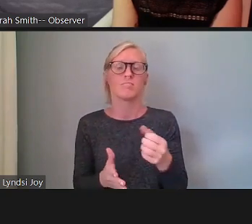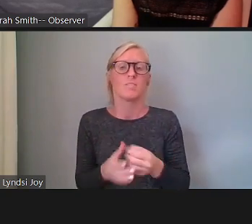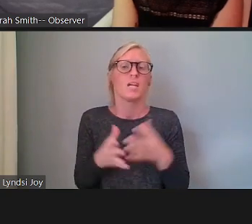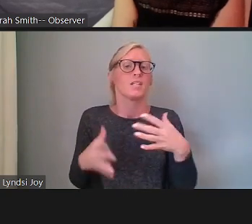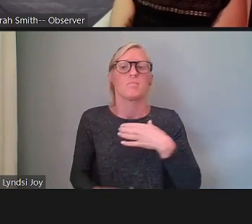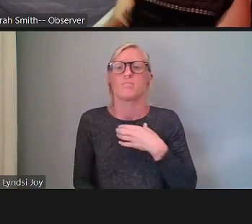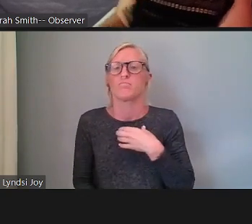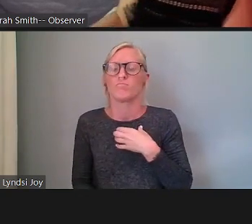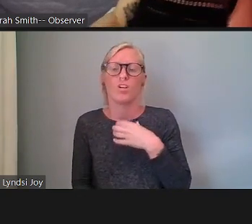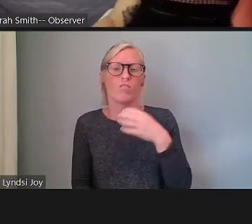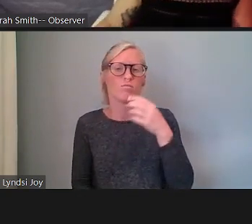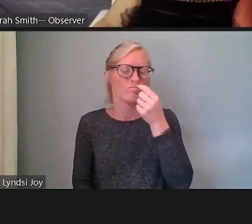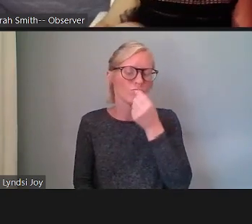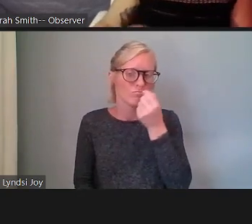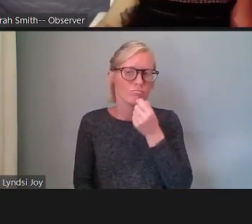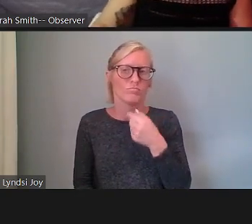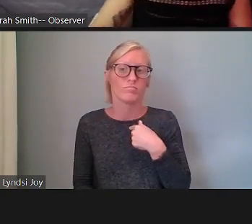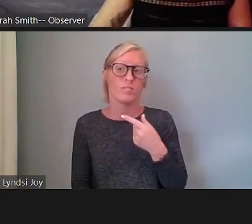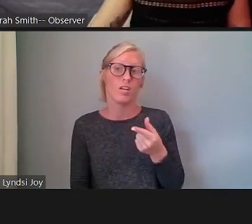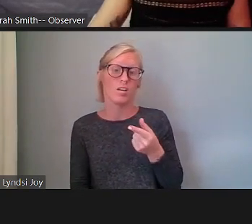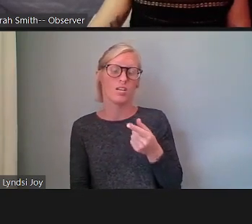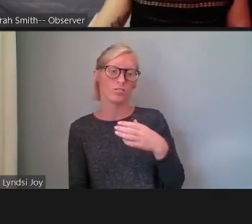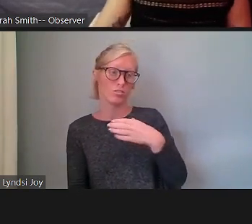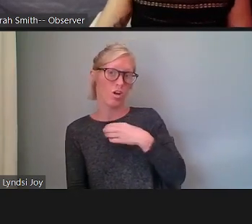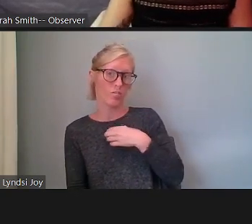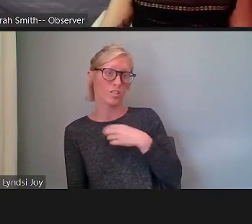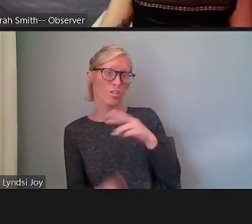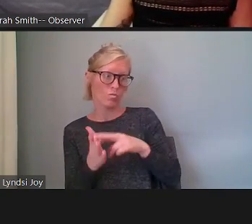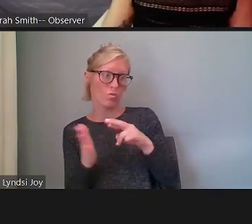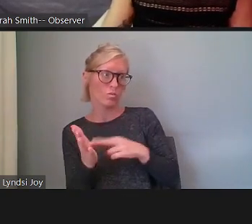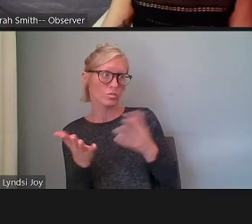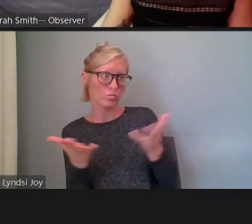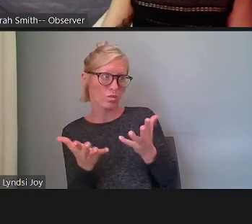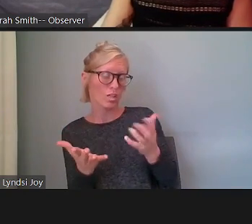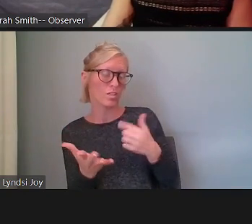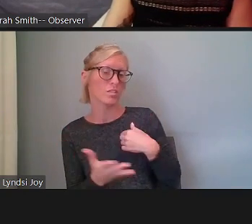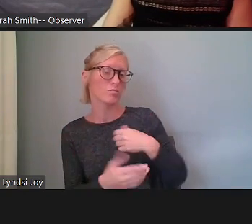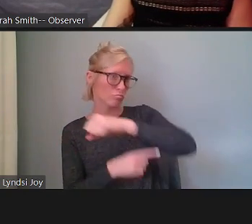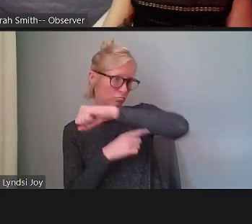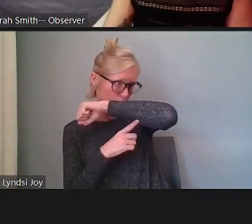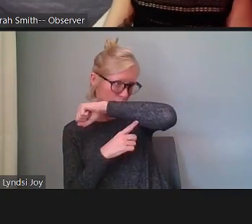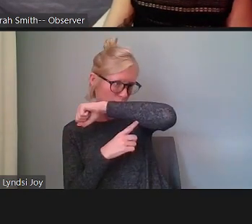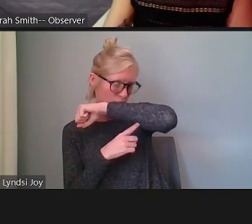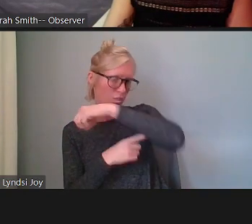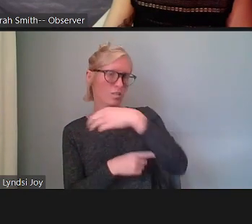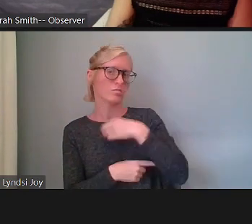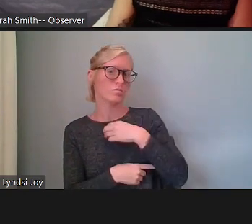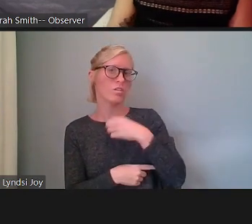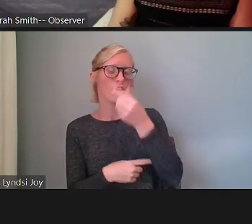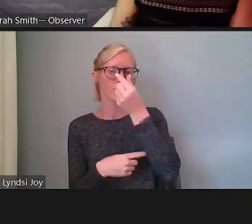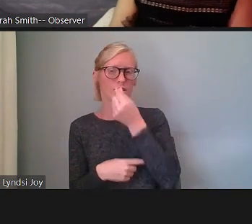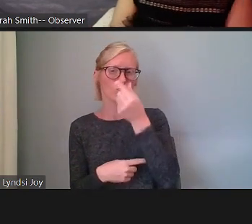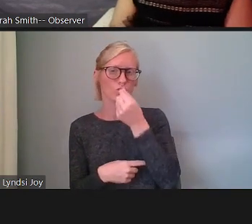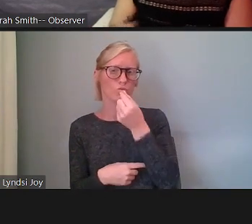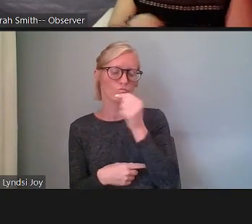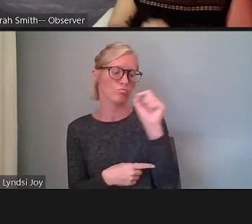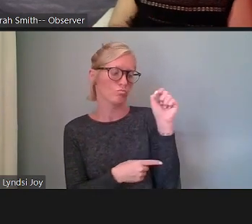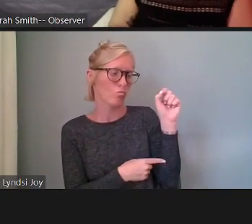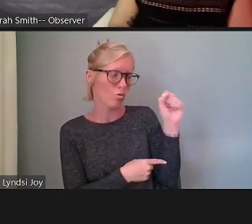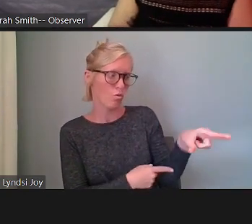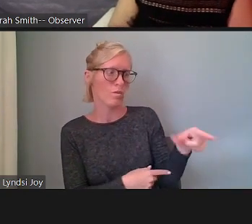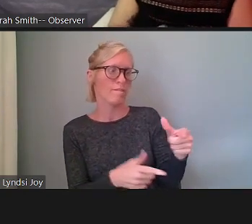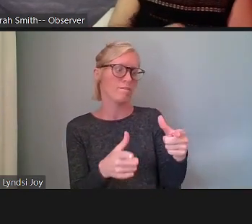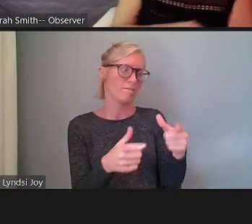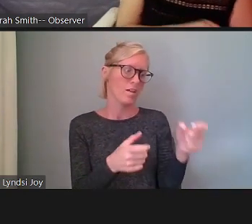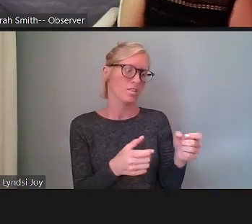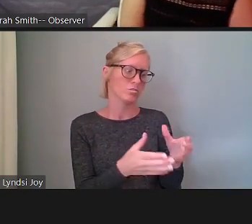talking about coughing etiquette, it means coughing to your elbow or cover it with tissue, and then after that, to throw it away